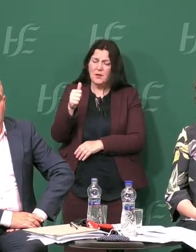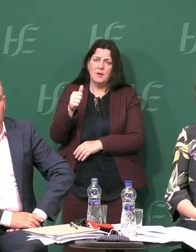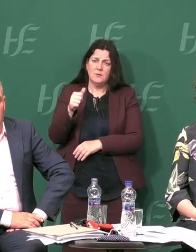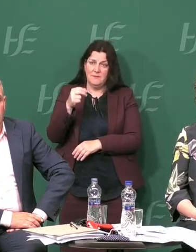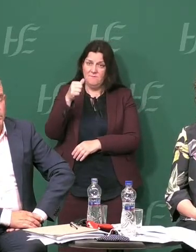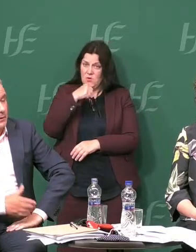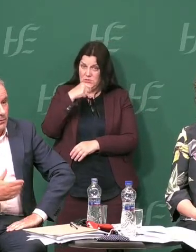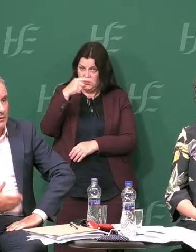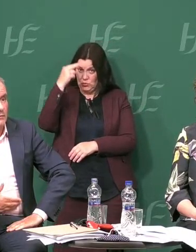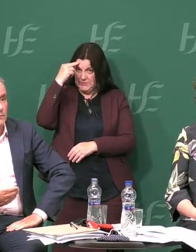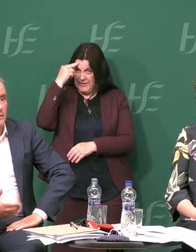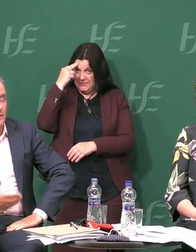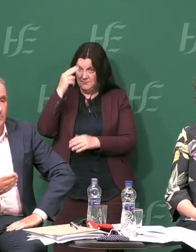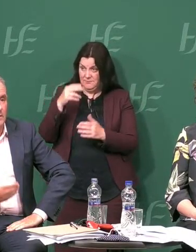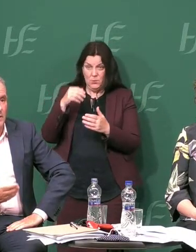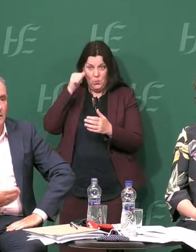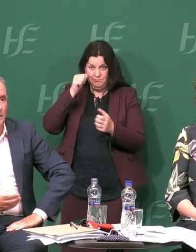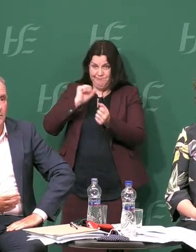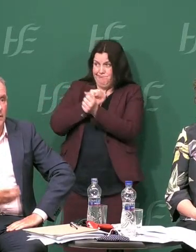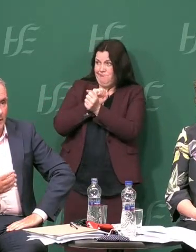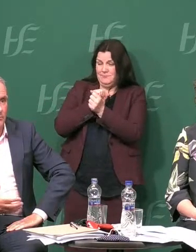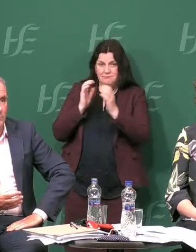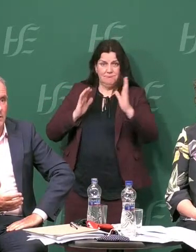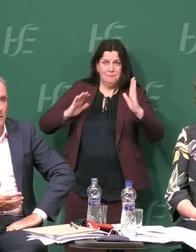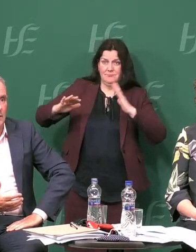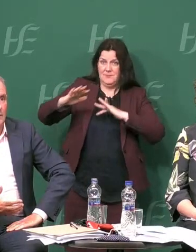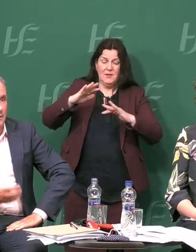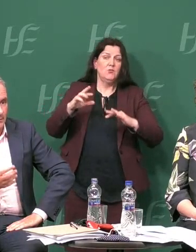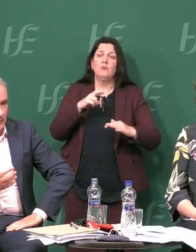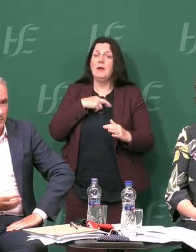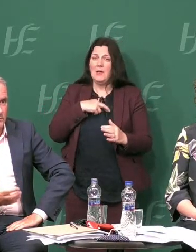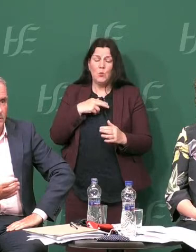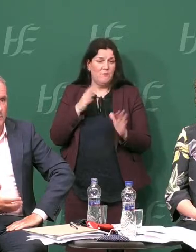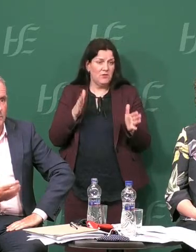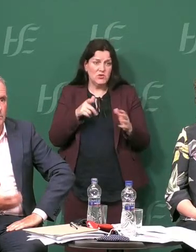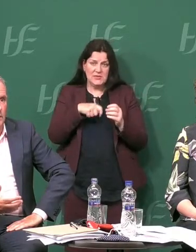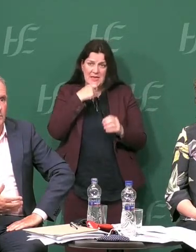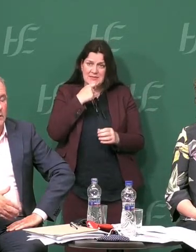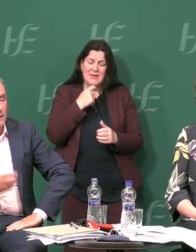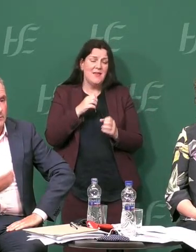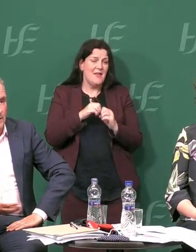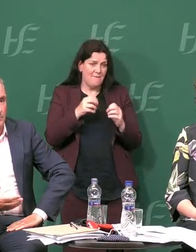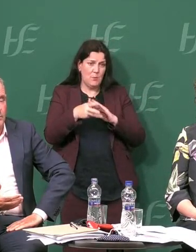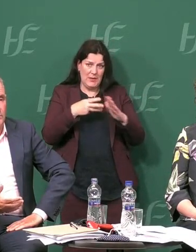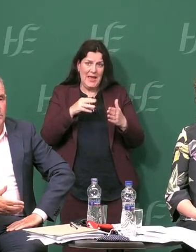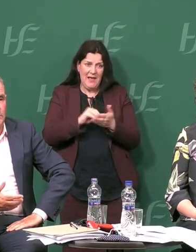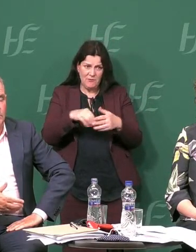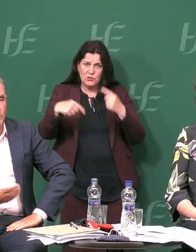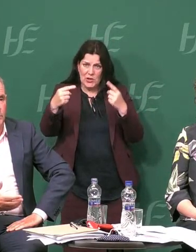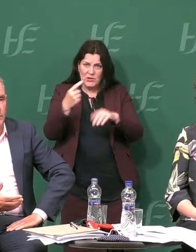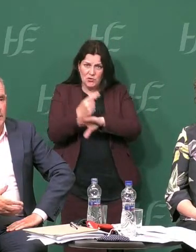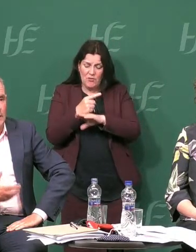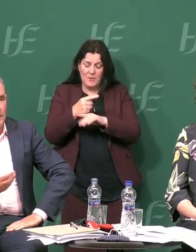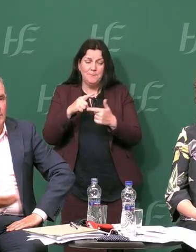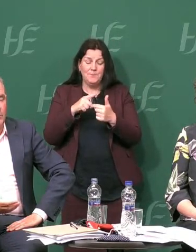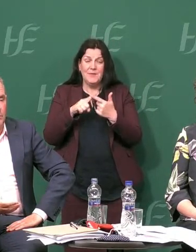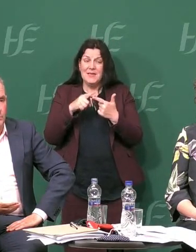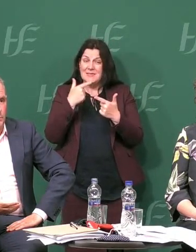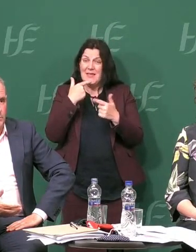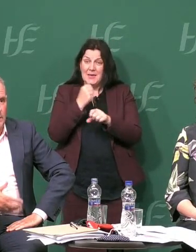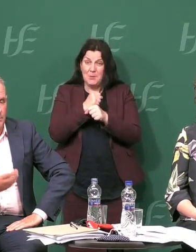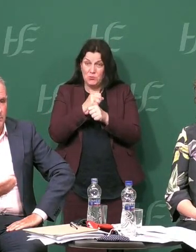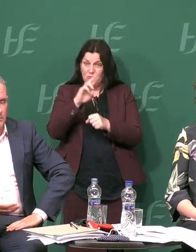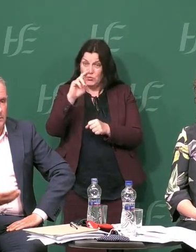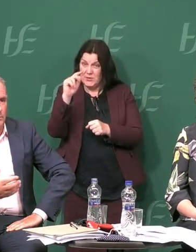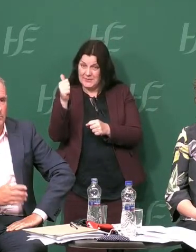So I think that's an important first. And we indeed have been saying that here every week, that there is a significant challenge. The second point in terms of the Rotunda, I think if you go